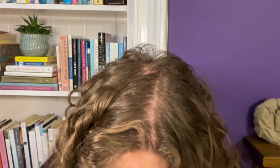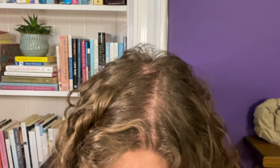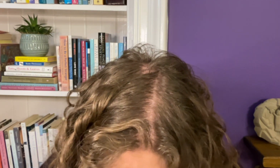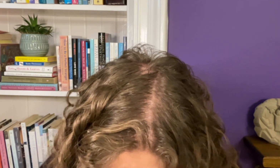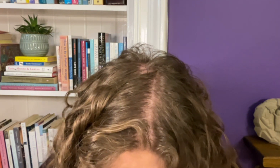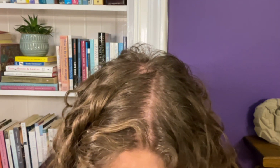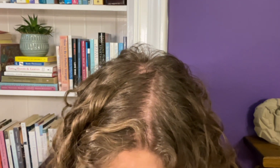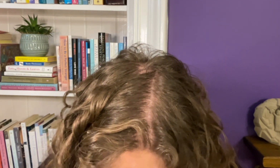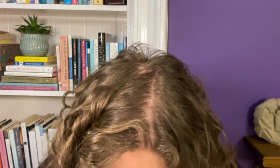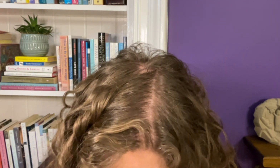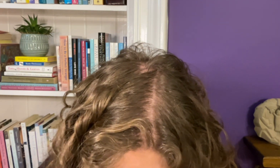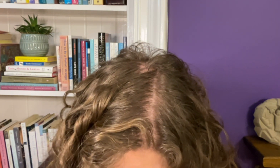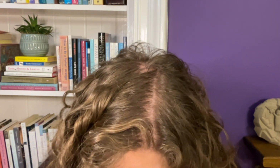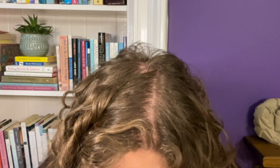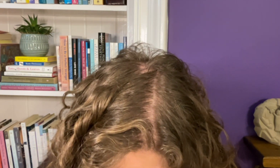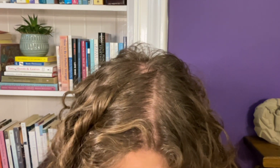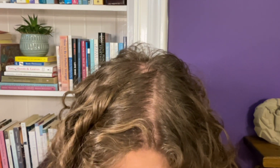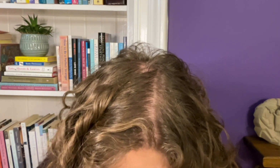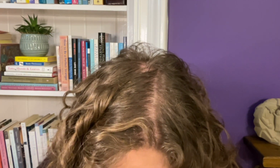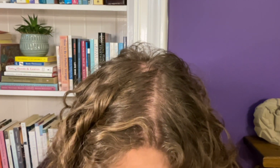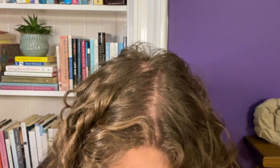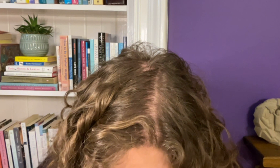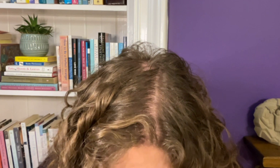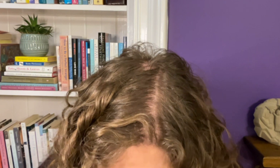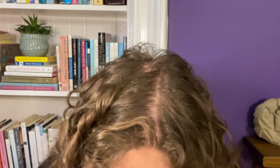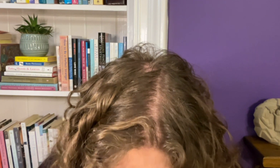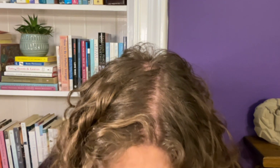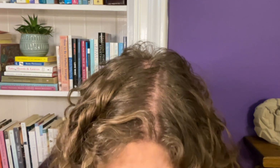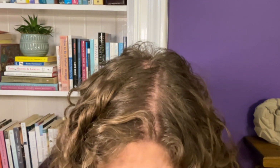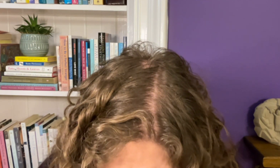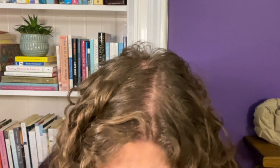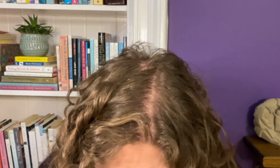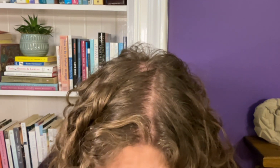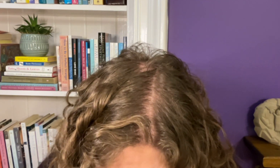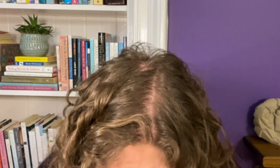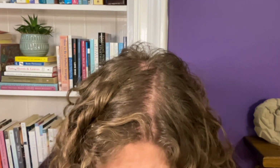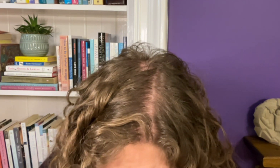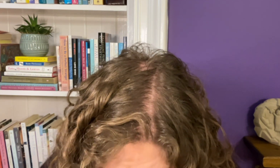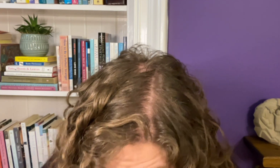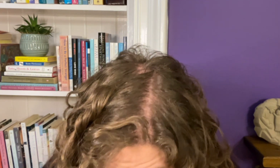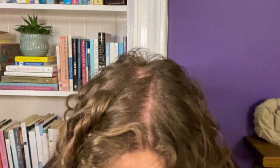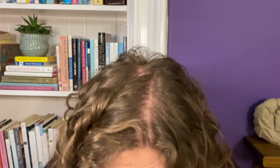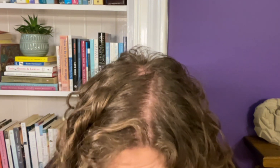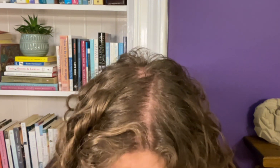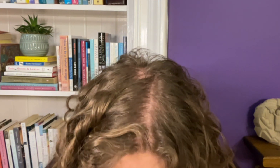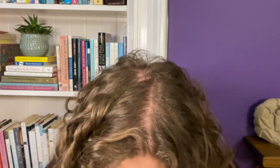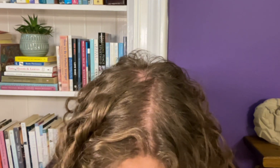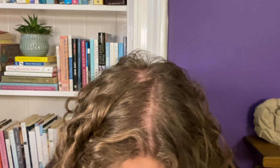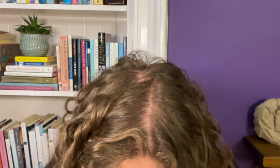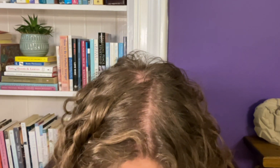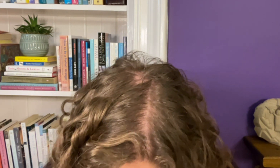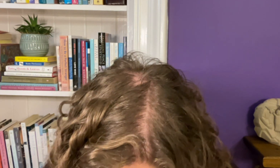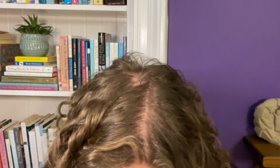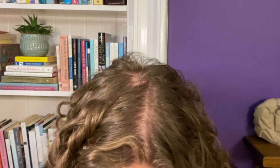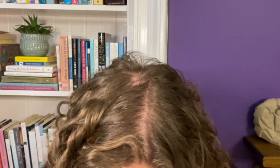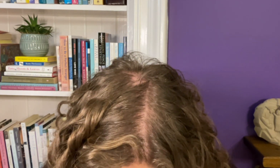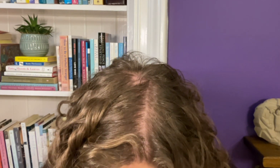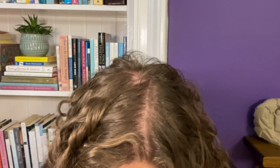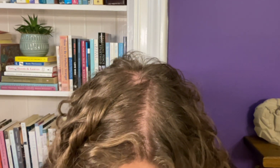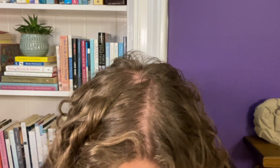and abundant life, for people who will suffer in the disruption of the recreating,